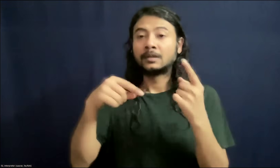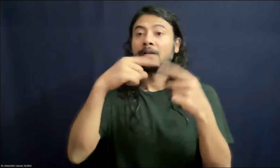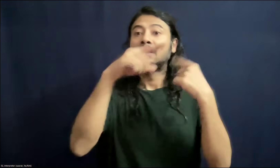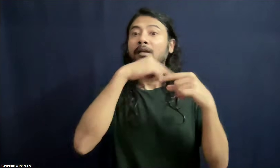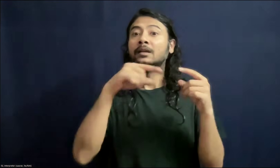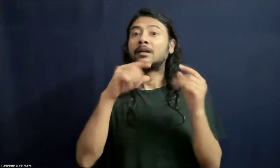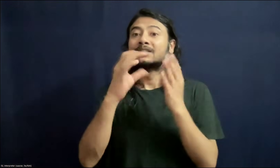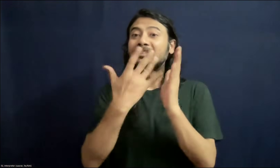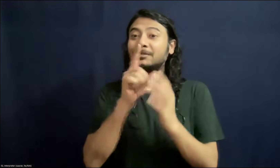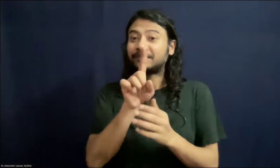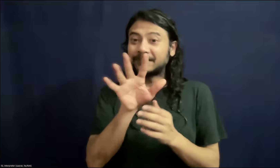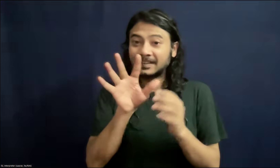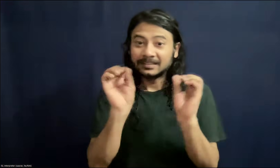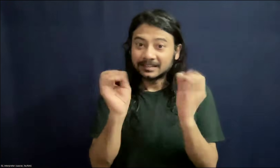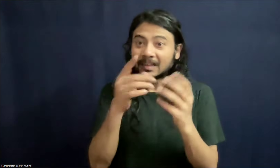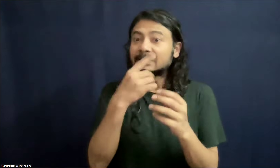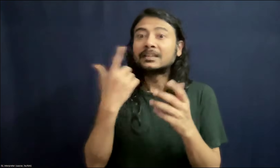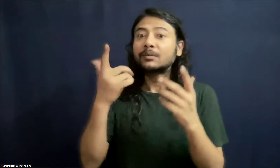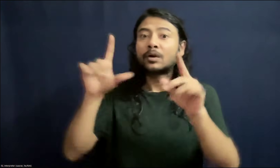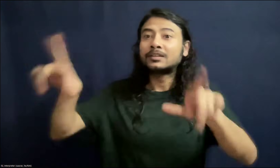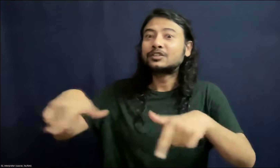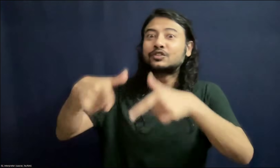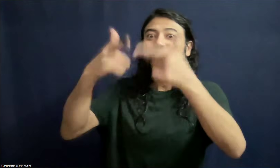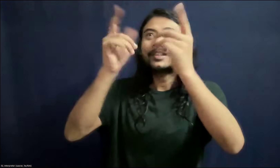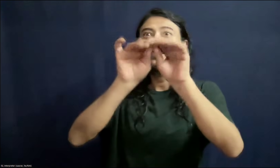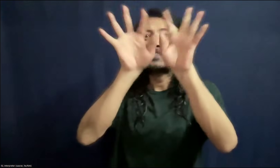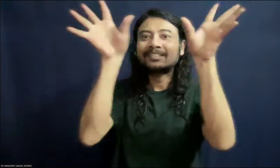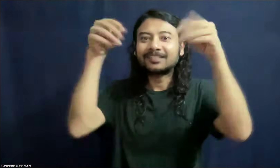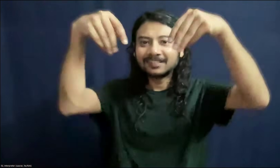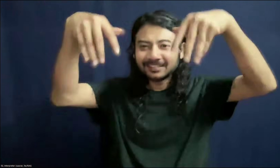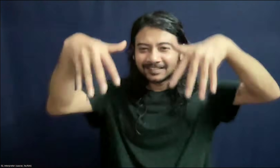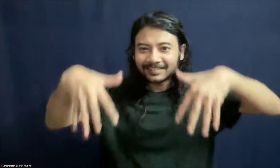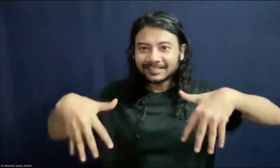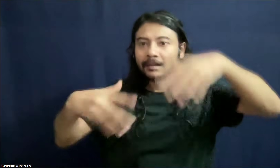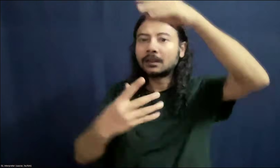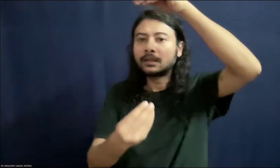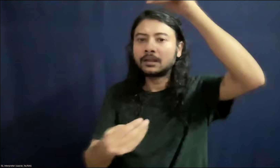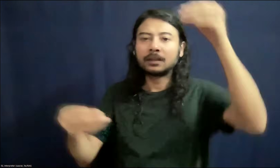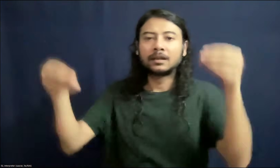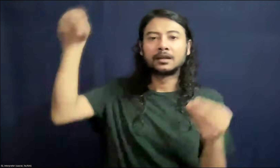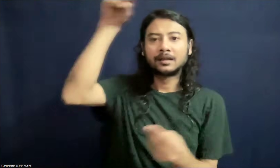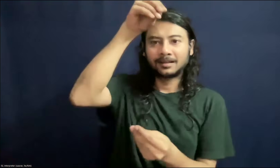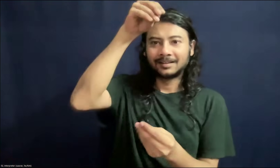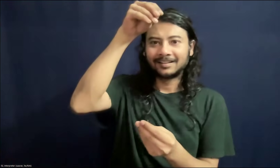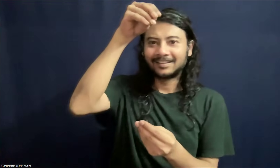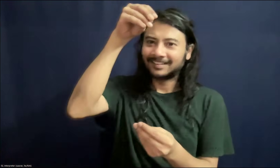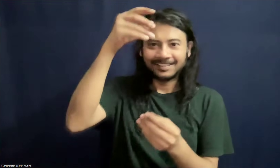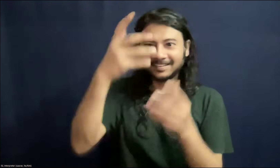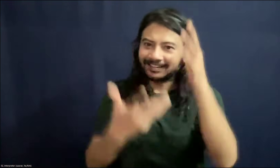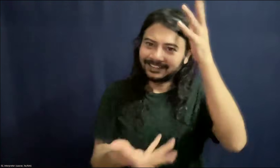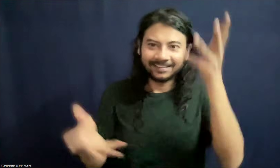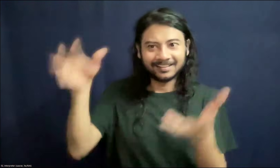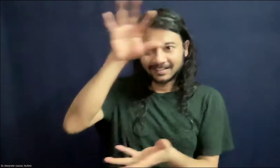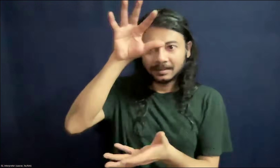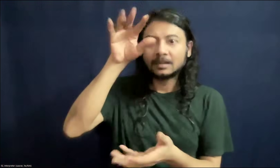started explaining that how there is a spiritual world, uh, which is the real tree, and the inverted tree is the material